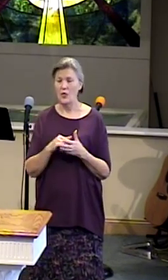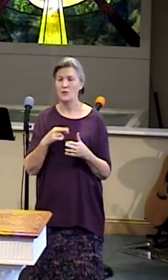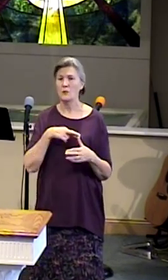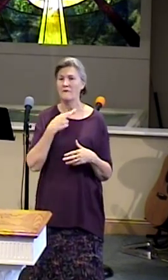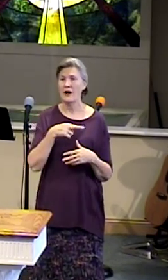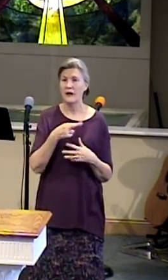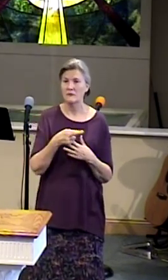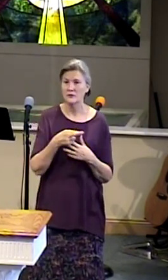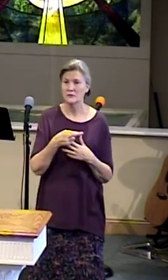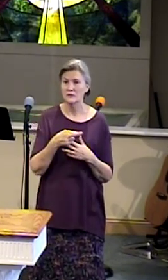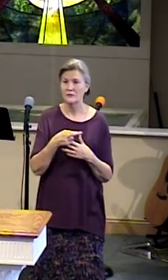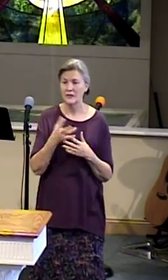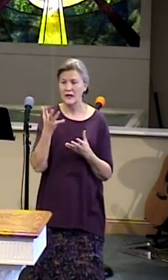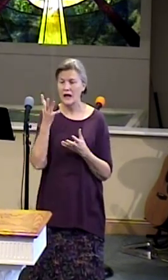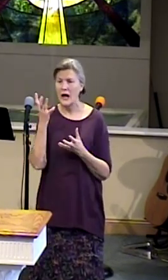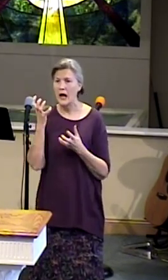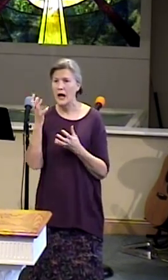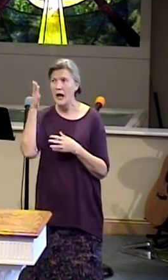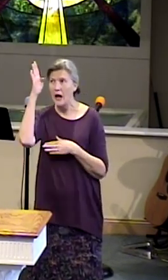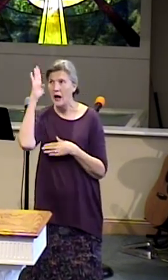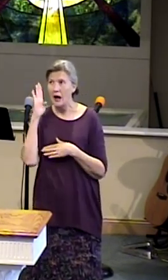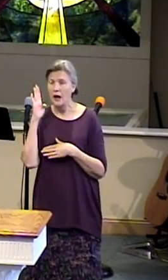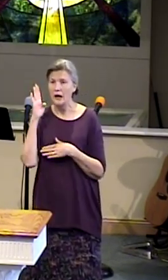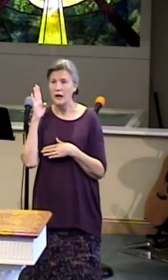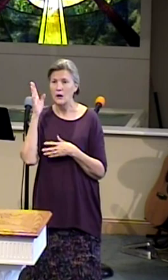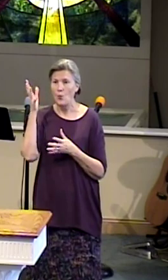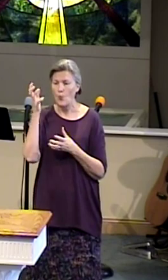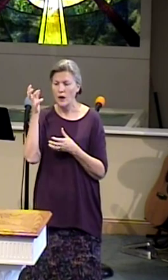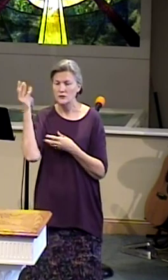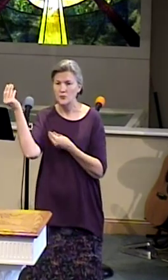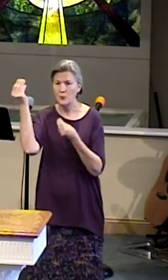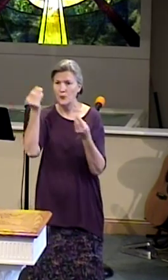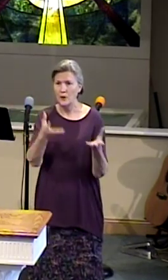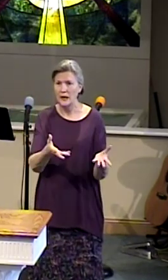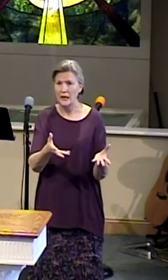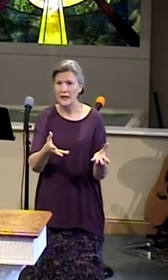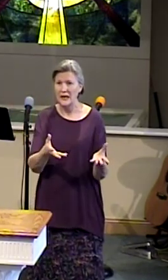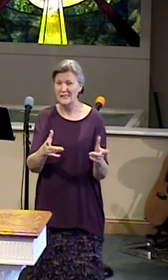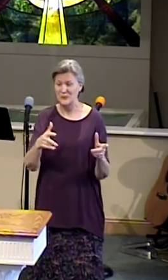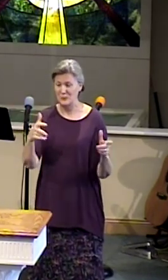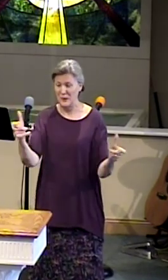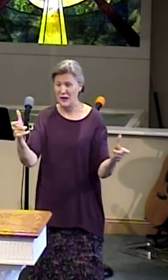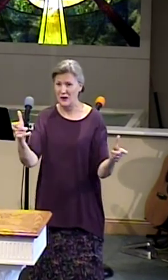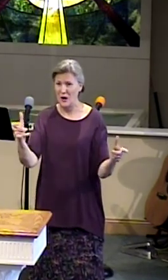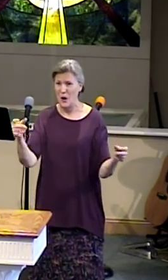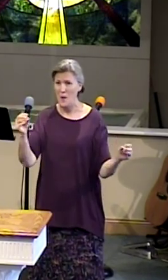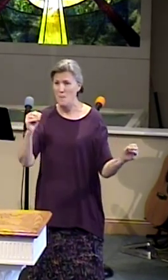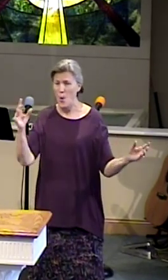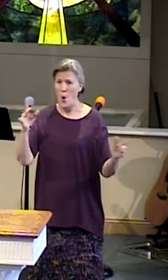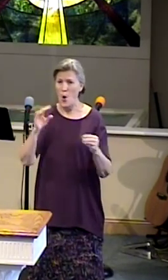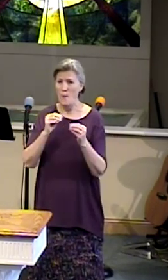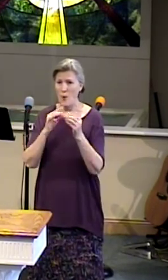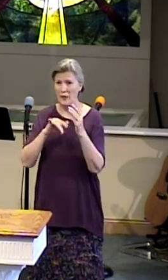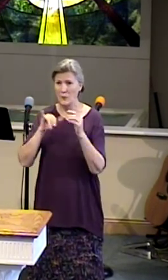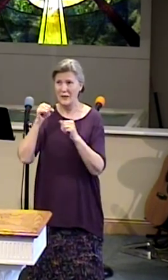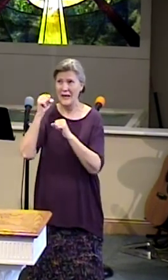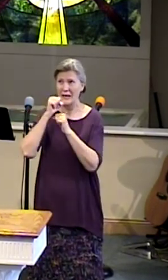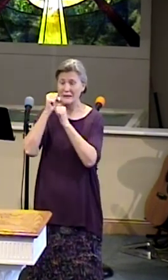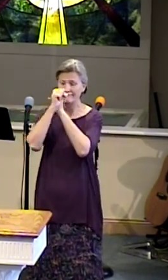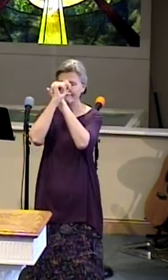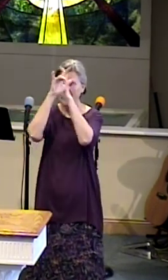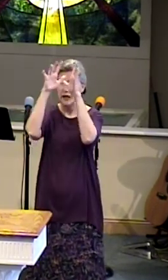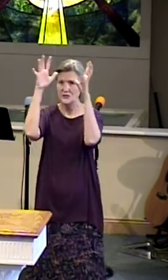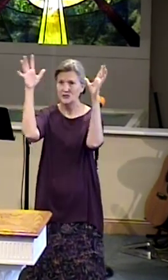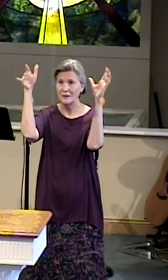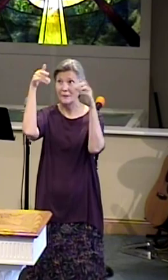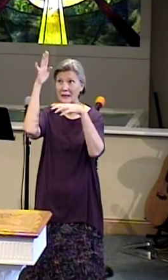God wants to bring to Chicago Metro is greater than anyone can ever even imagine. And yet God is saying, why not? And we